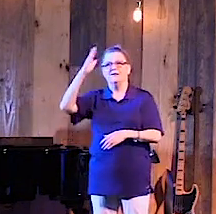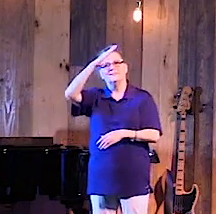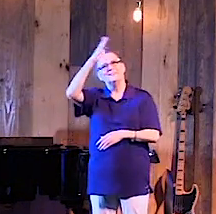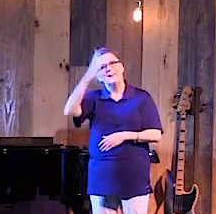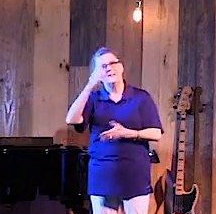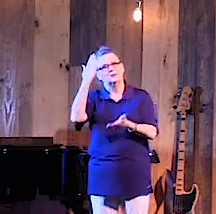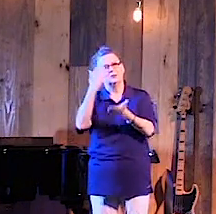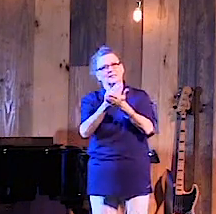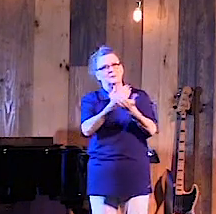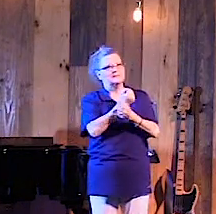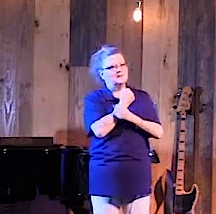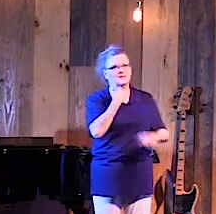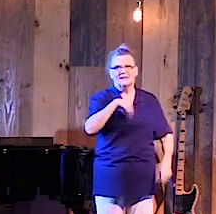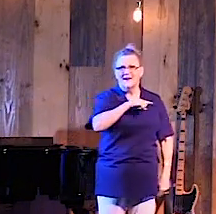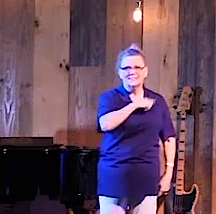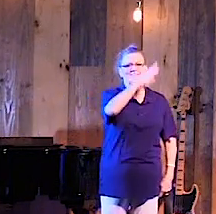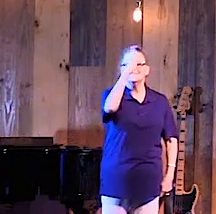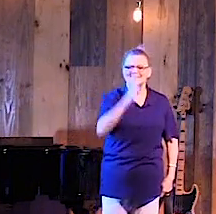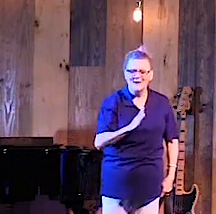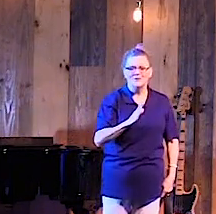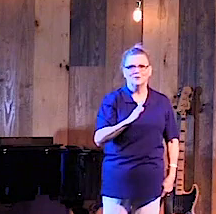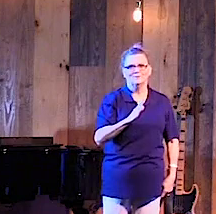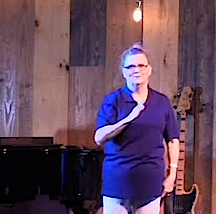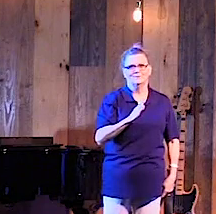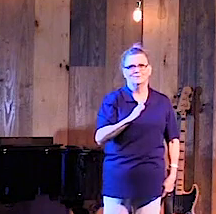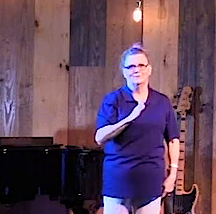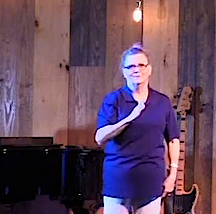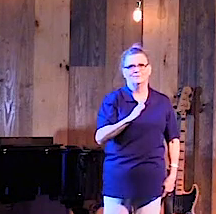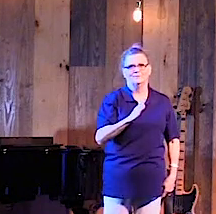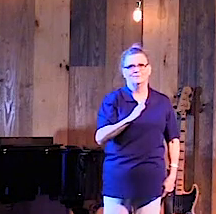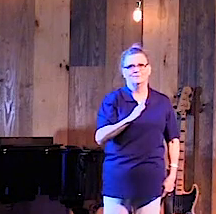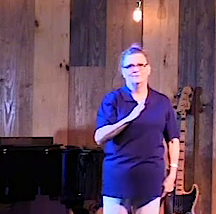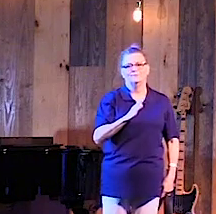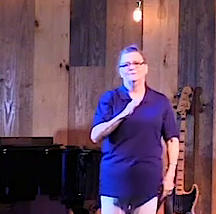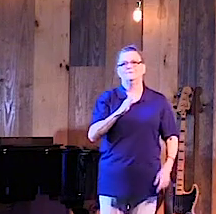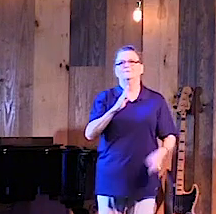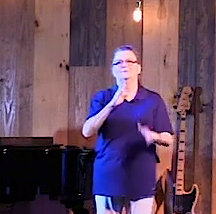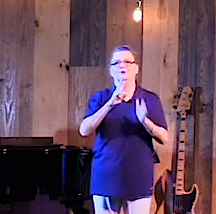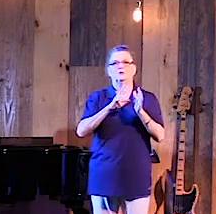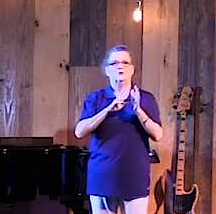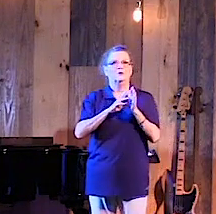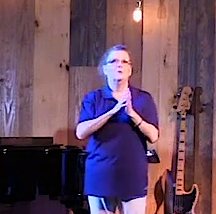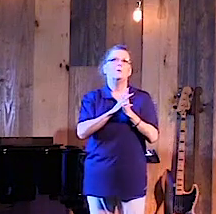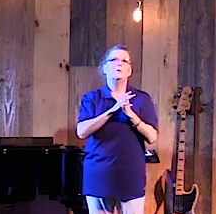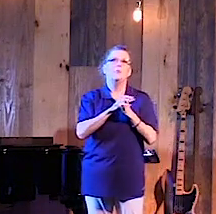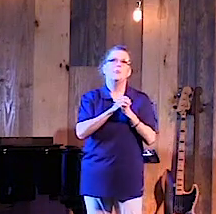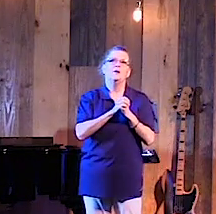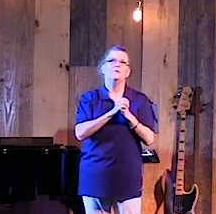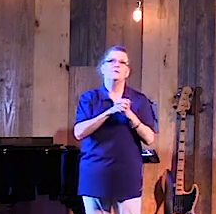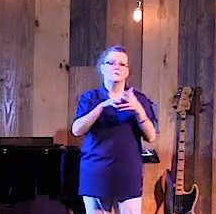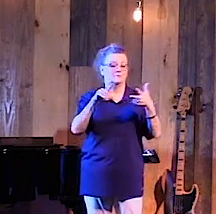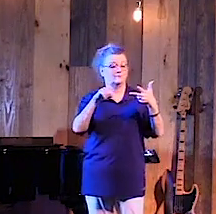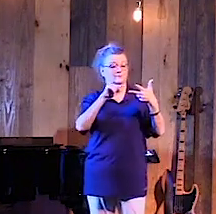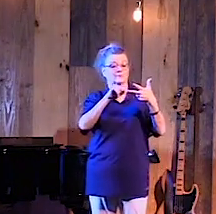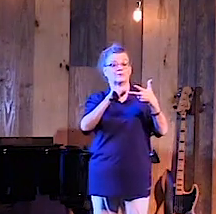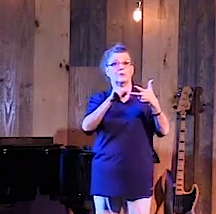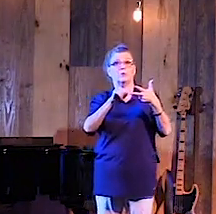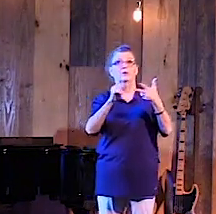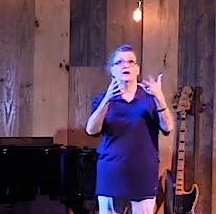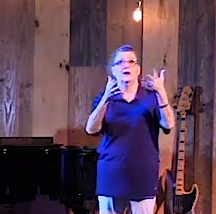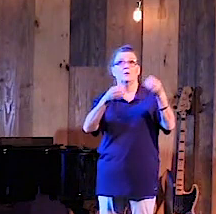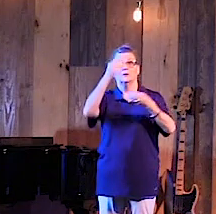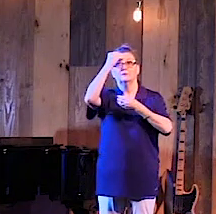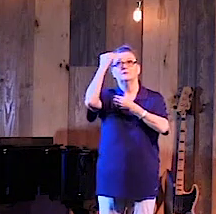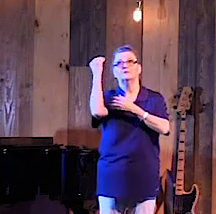ever ceasing to love us is our great God. And here's the third thing I want you to know this resurrection morning. God loves you as